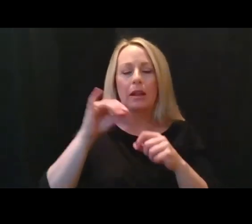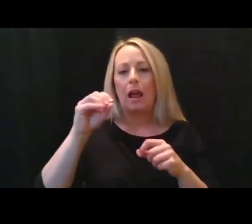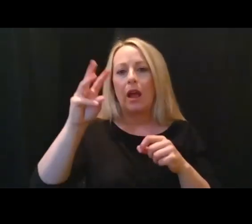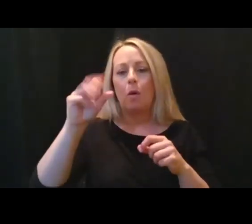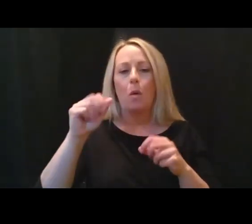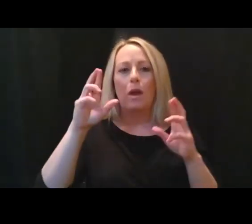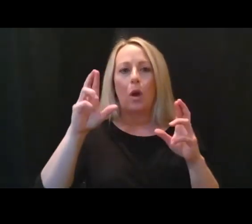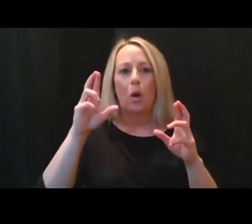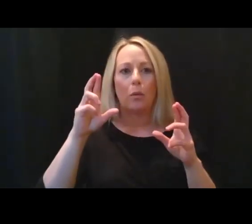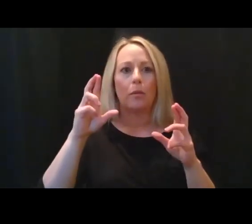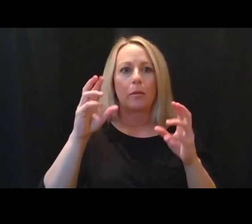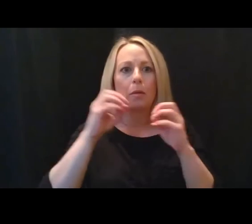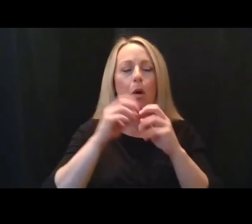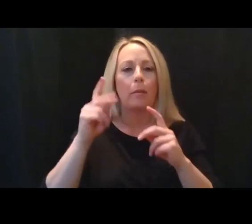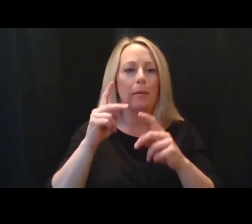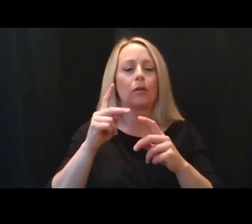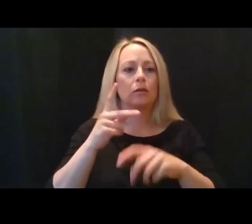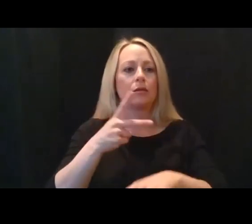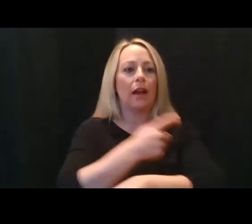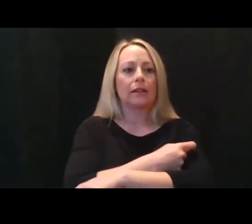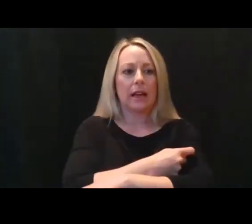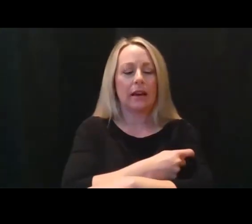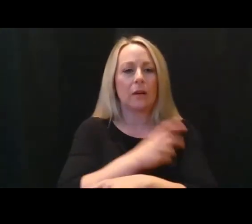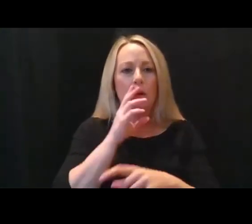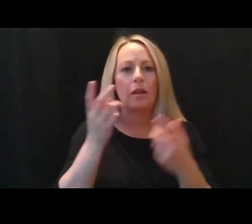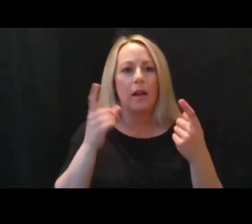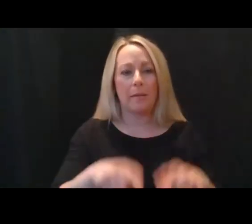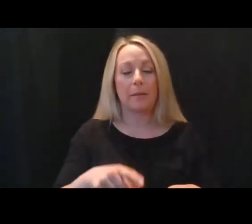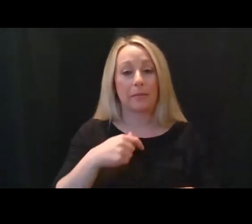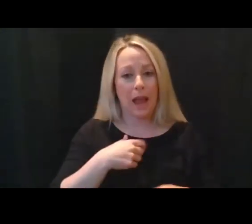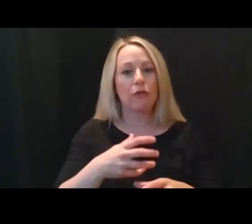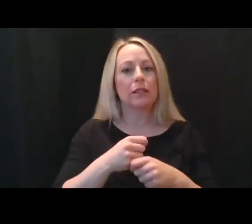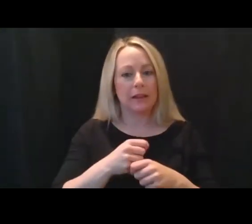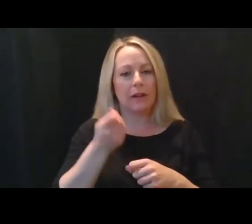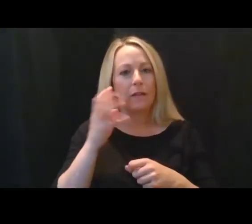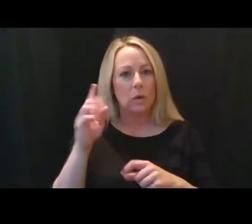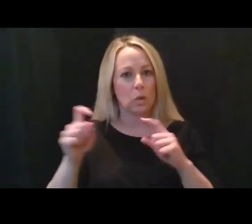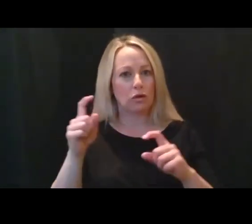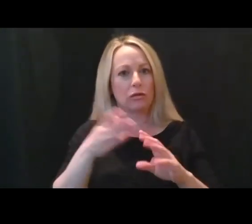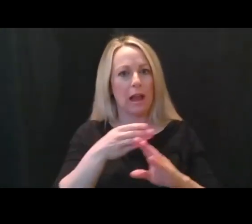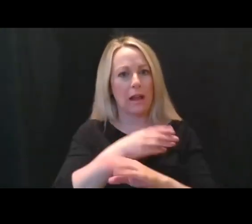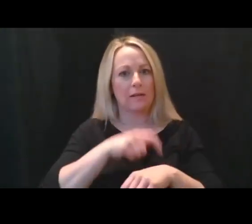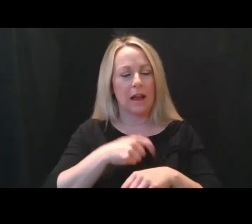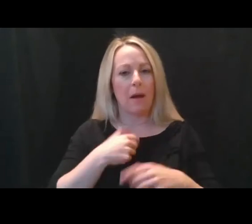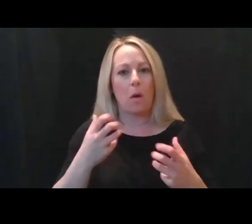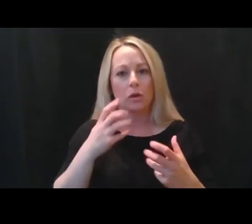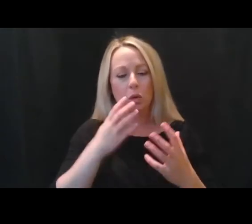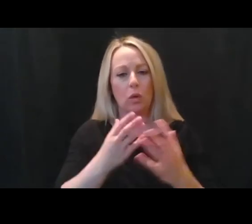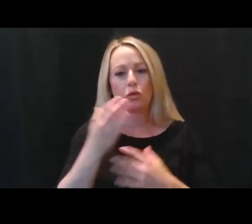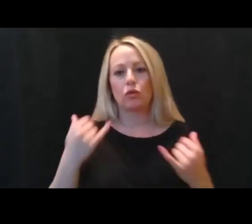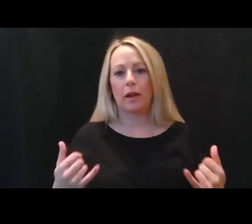numbers increase there. I have received a couple of questions ahead of time that I will go ahead and go through right